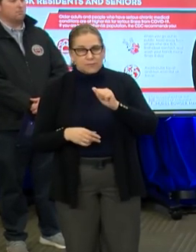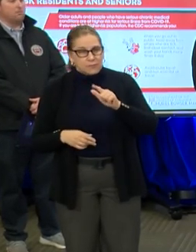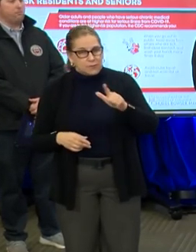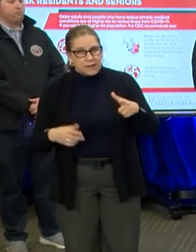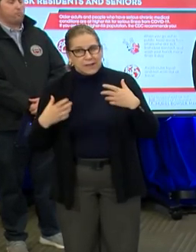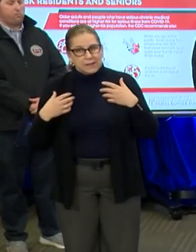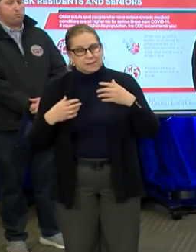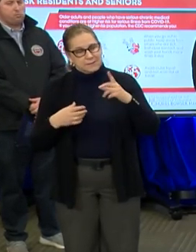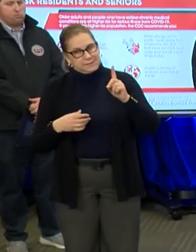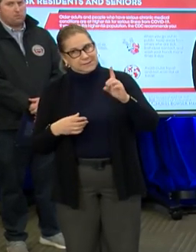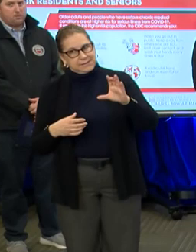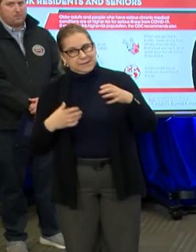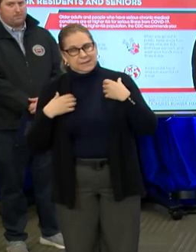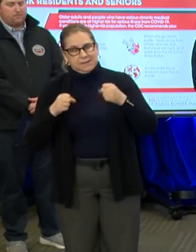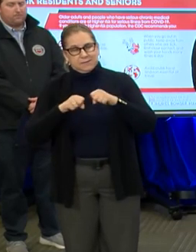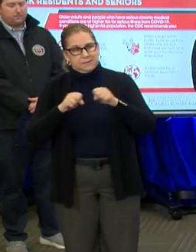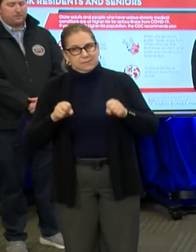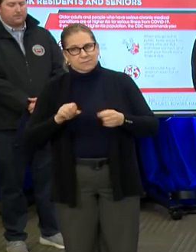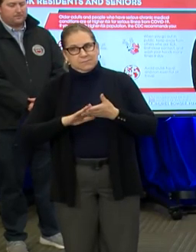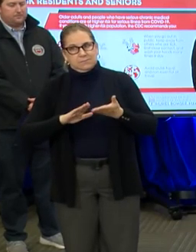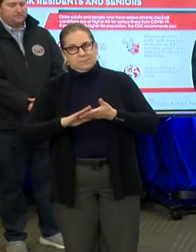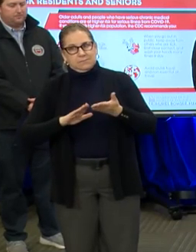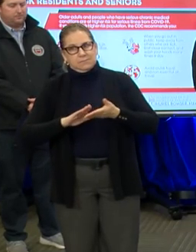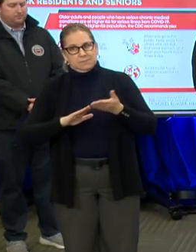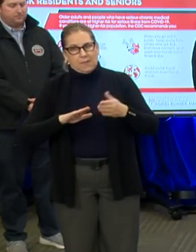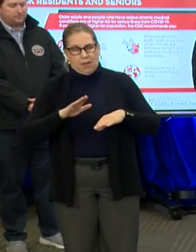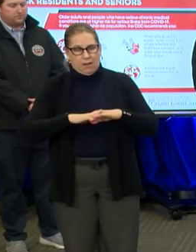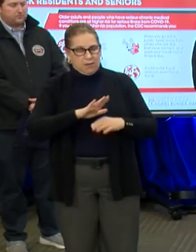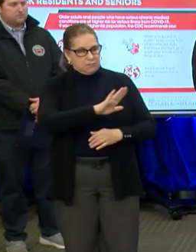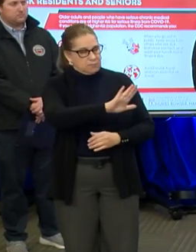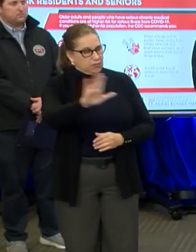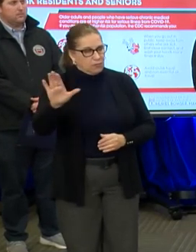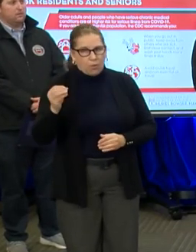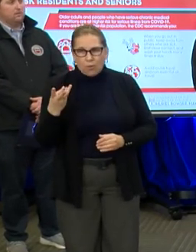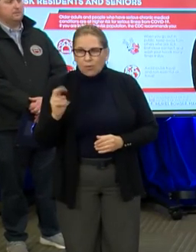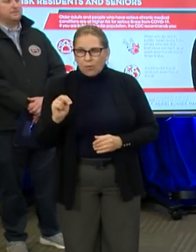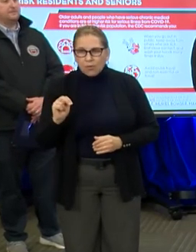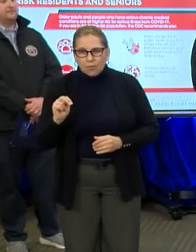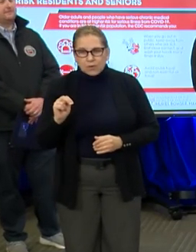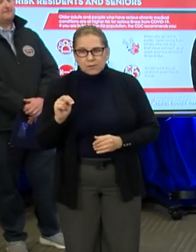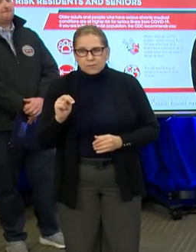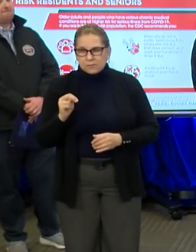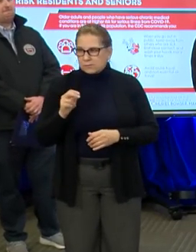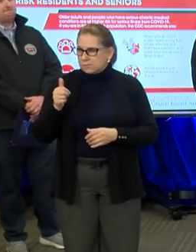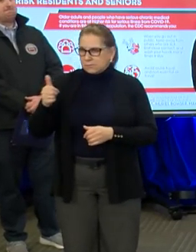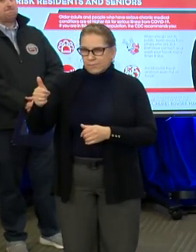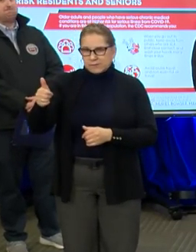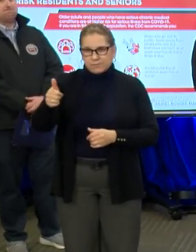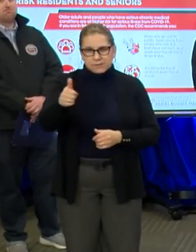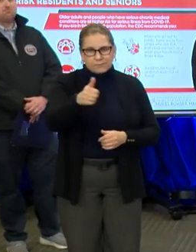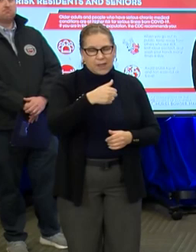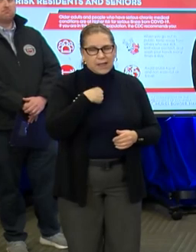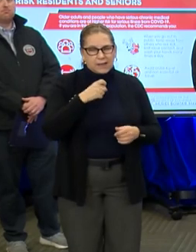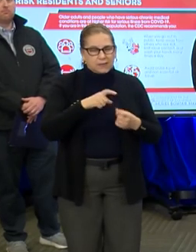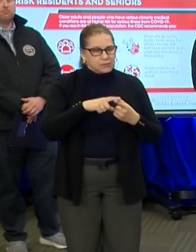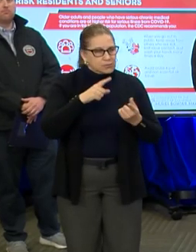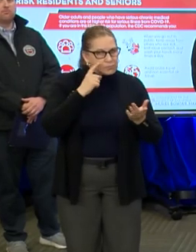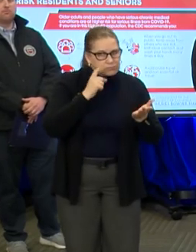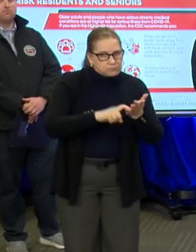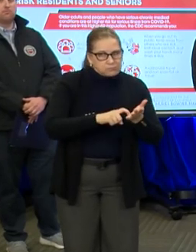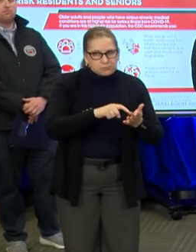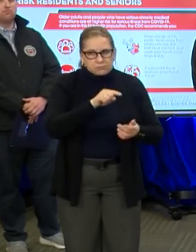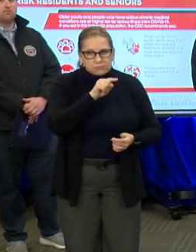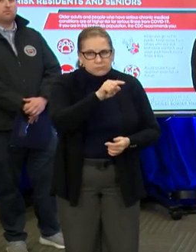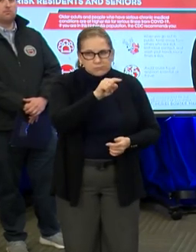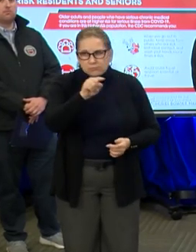their own campuses, we have to be able to identify what they will need to utilize in terms of medical supplies, personal protective equipment at